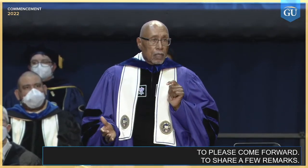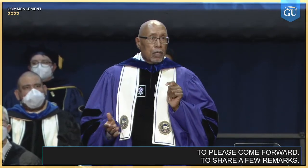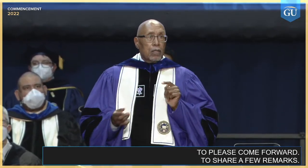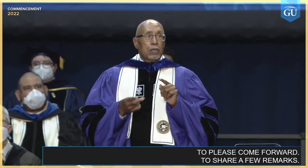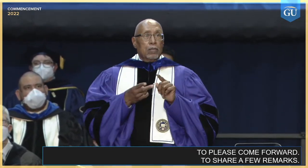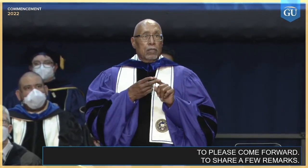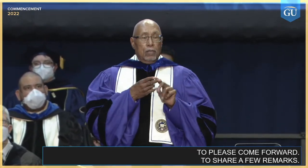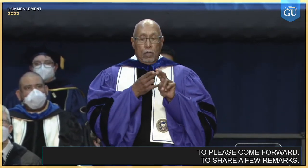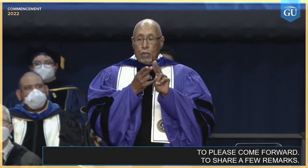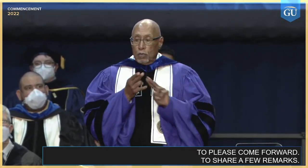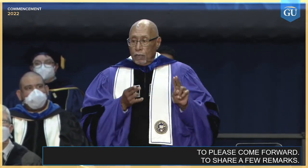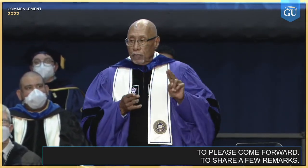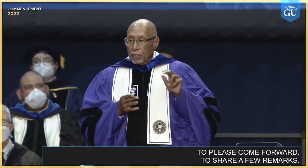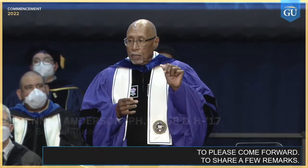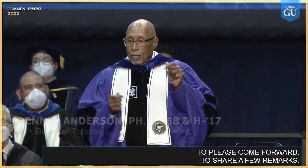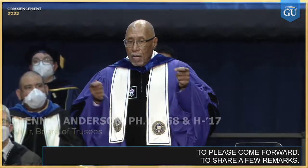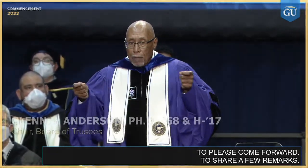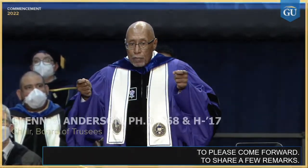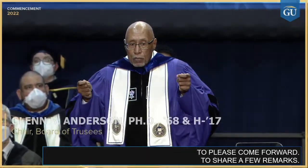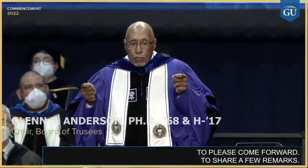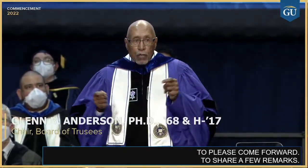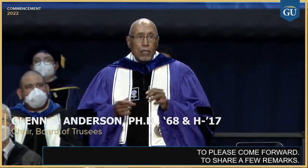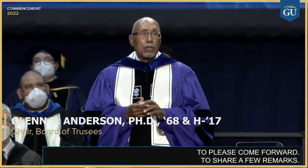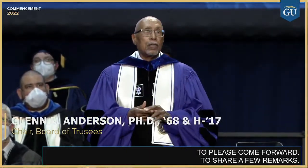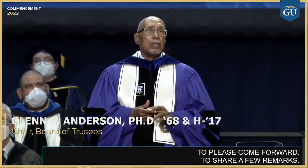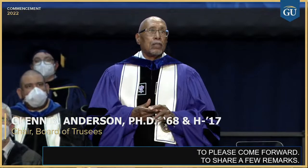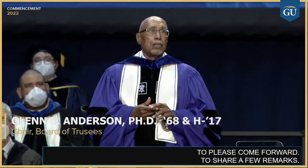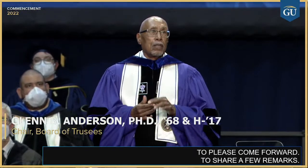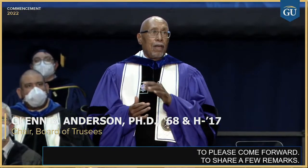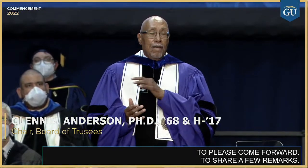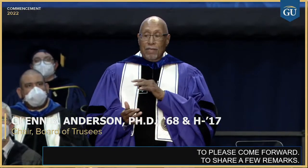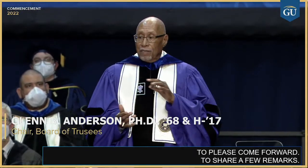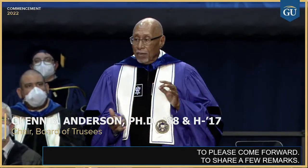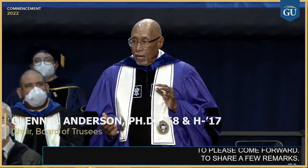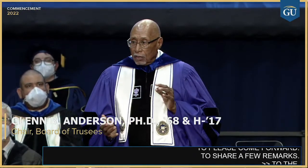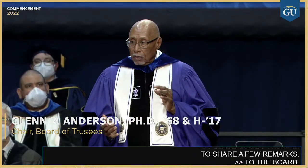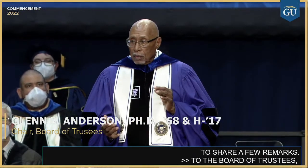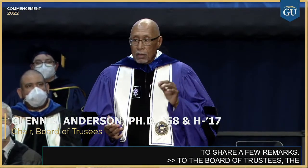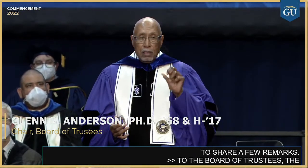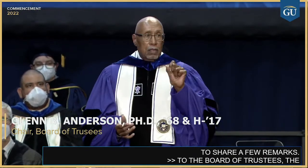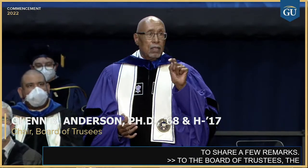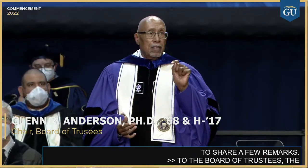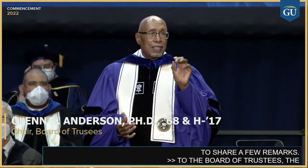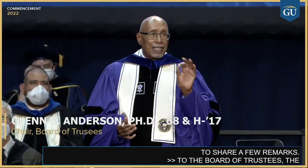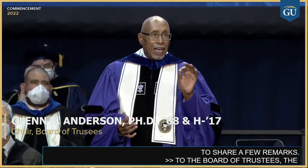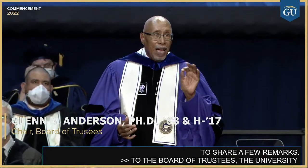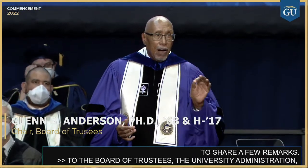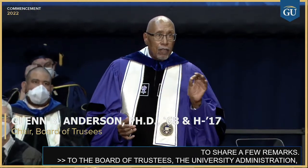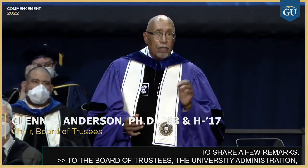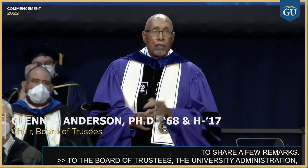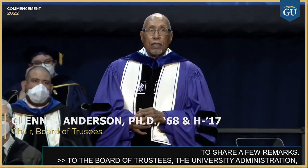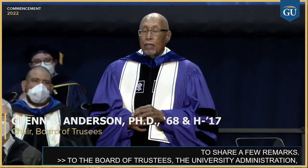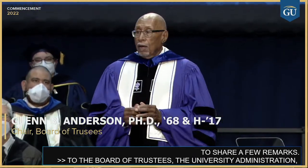To the Board of Trustees, the University Administration, the faculty, the